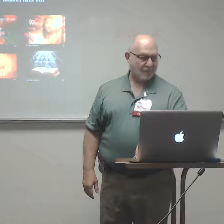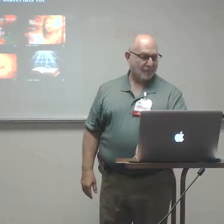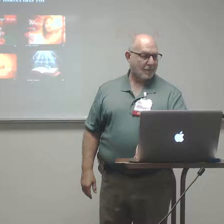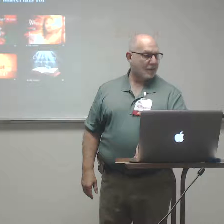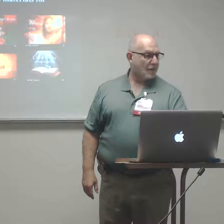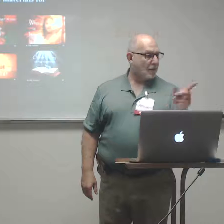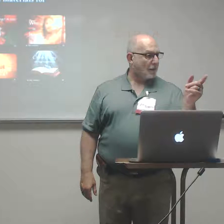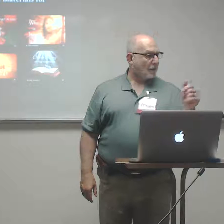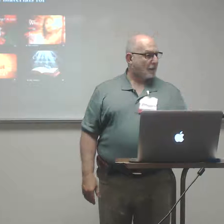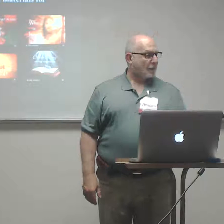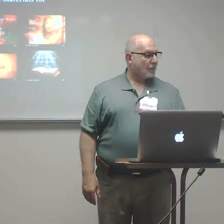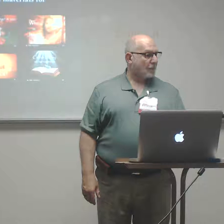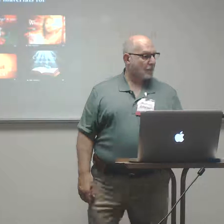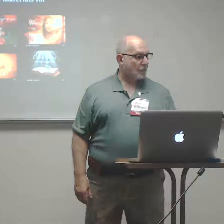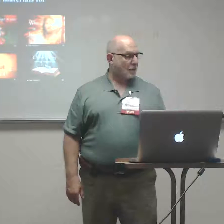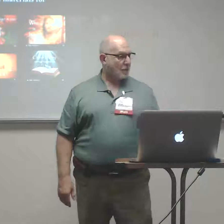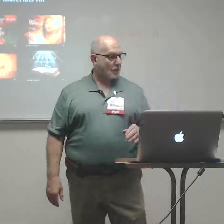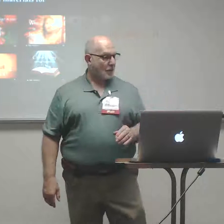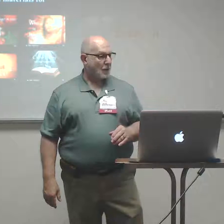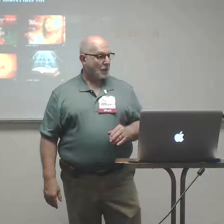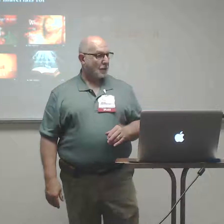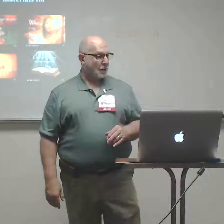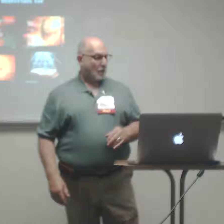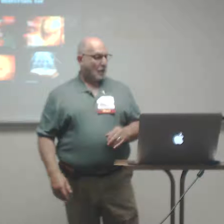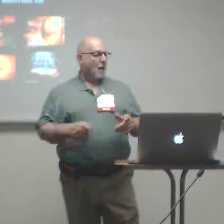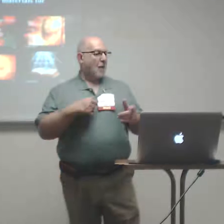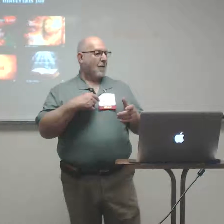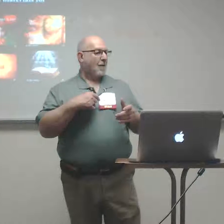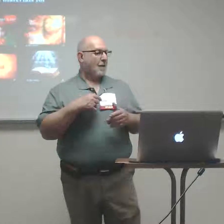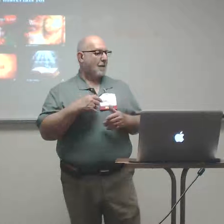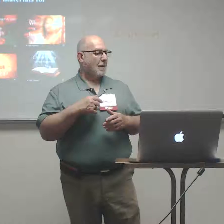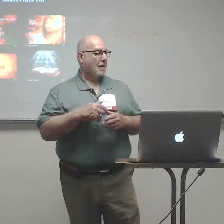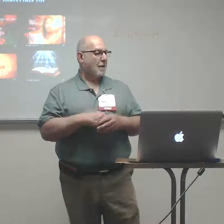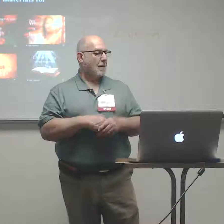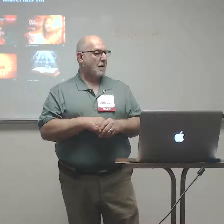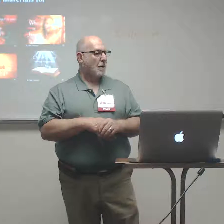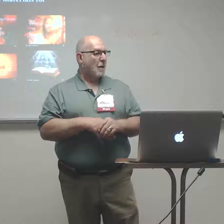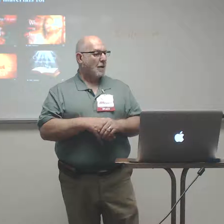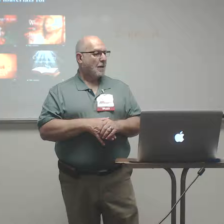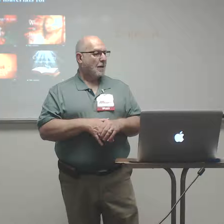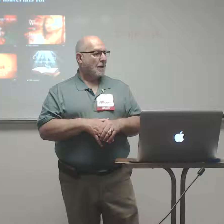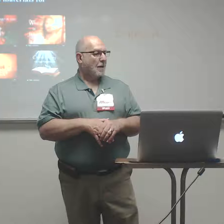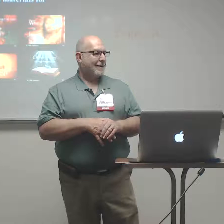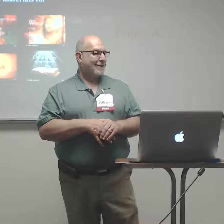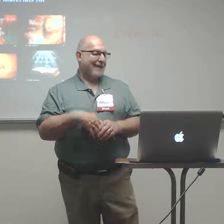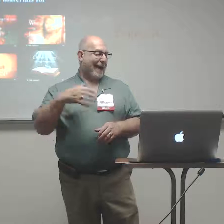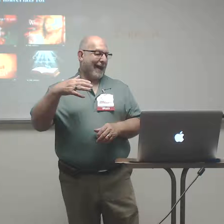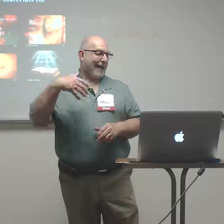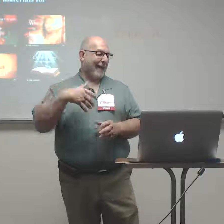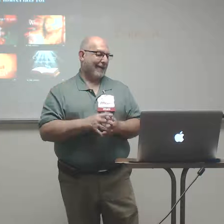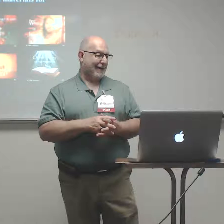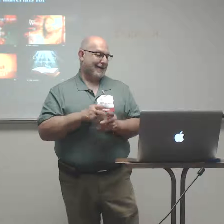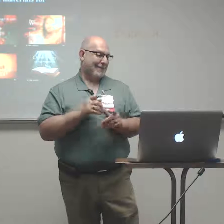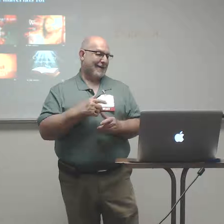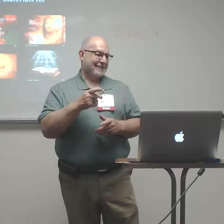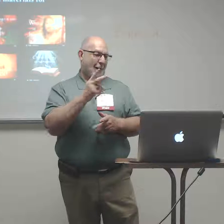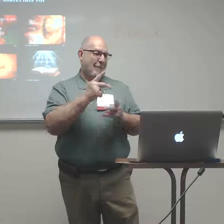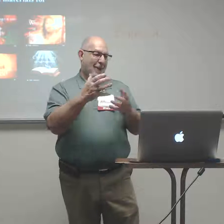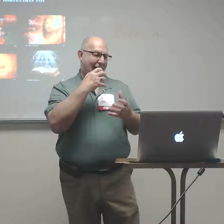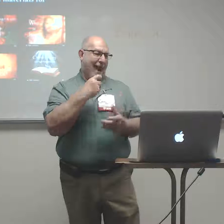aid. Have a question here? Do you hand those things out? Not yet. No. Some people You made have.